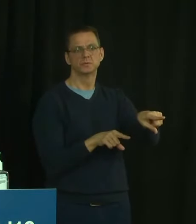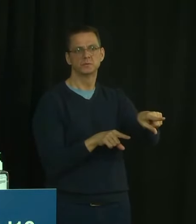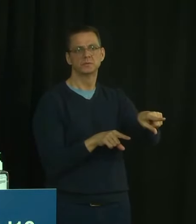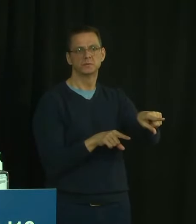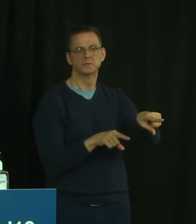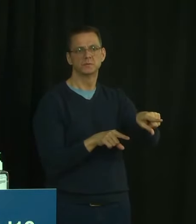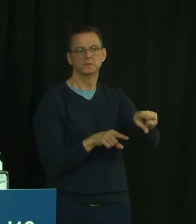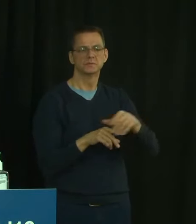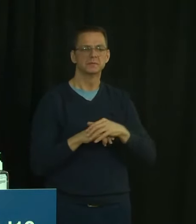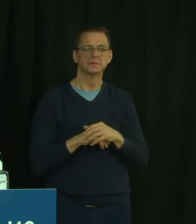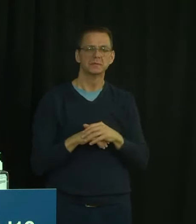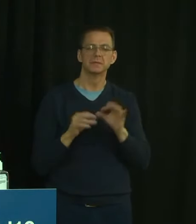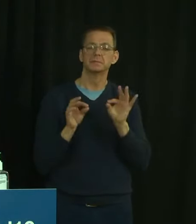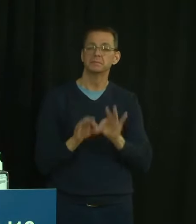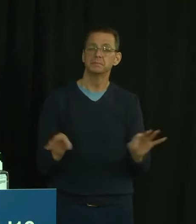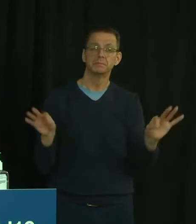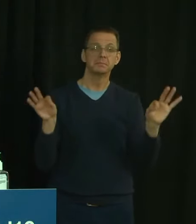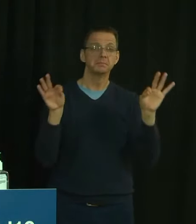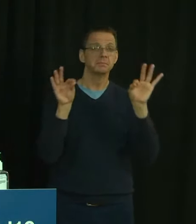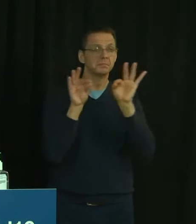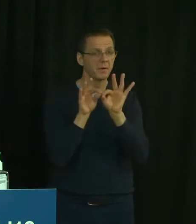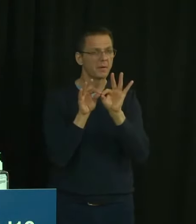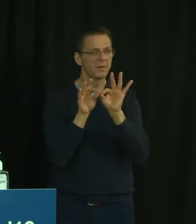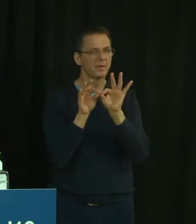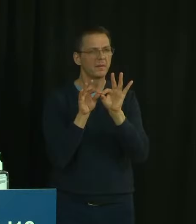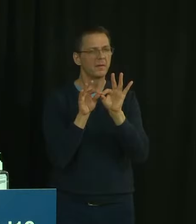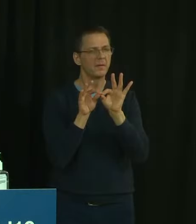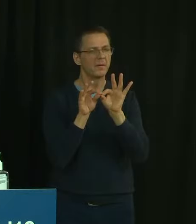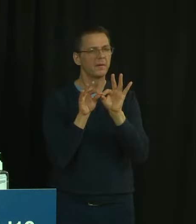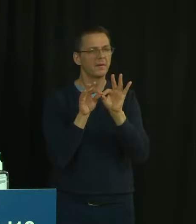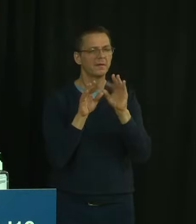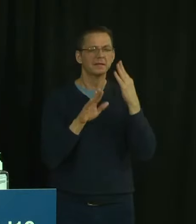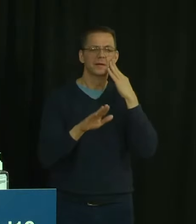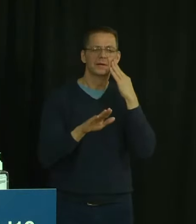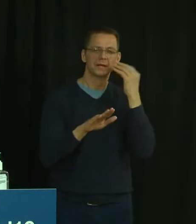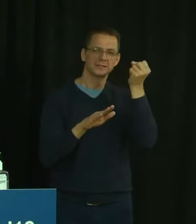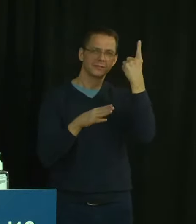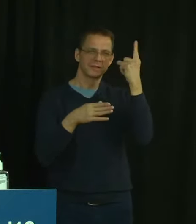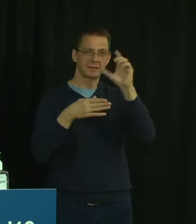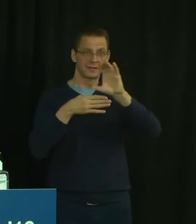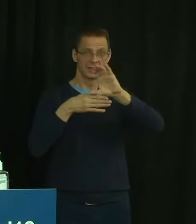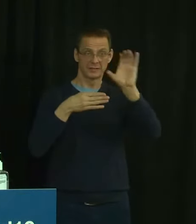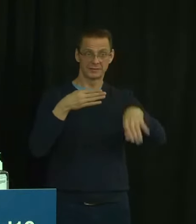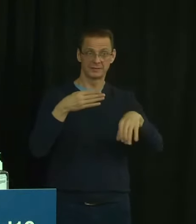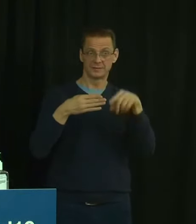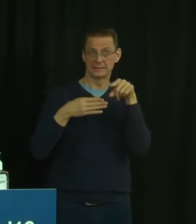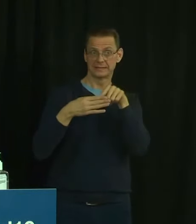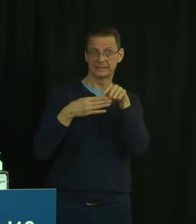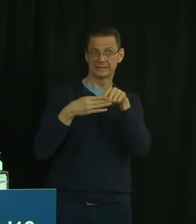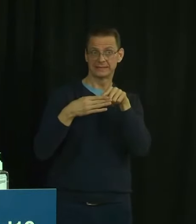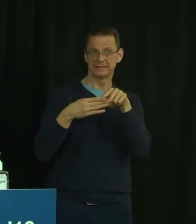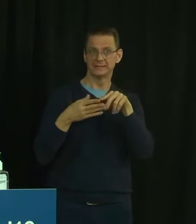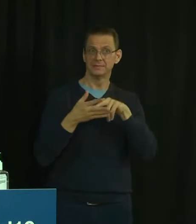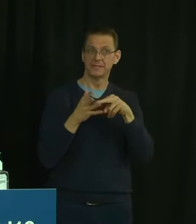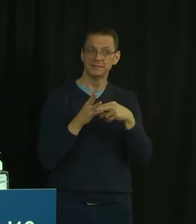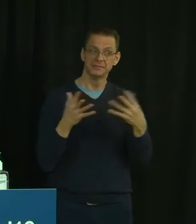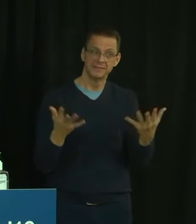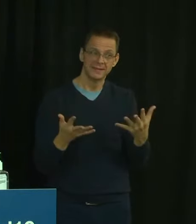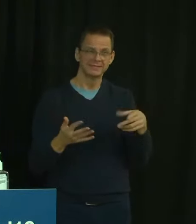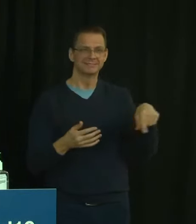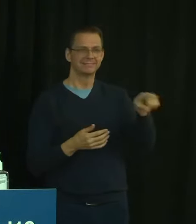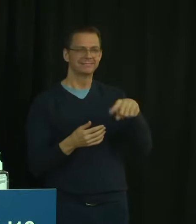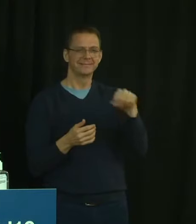activities like what we're seeing at this particular church aren't just the sanctions that, again, have been put in place,